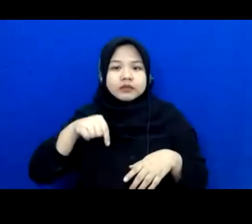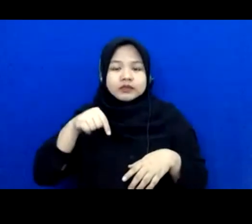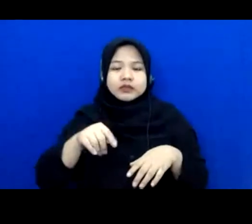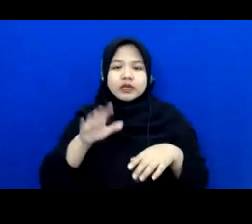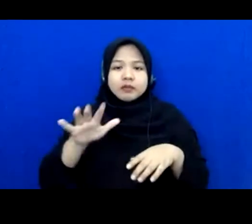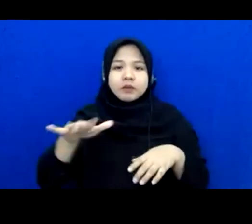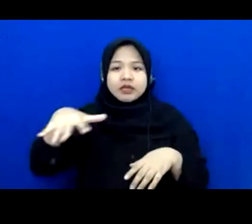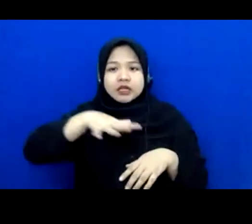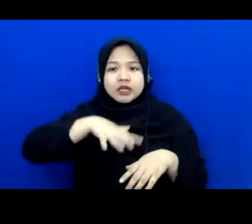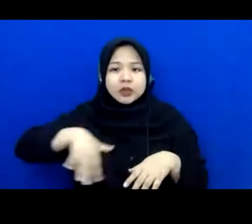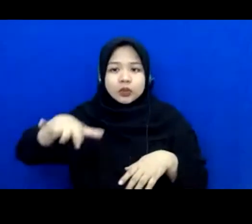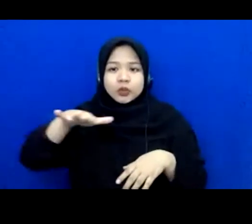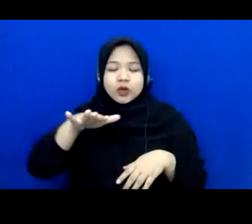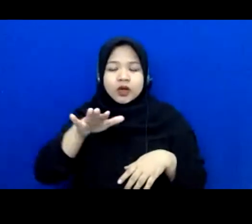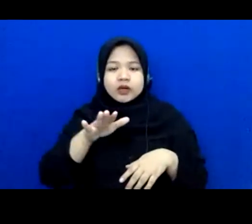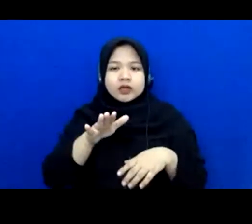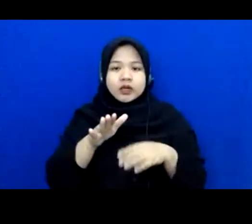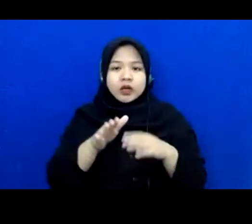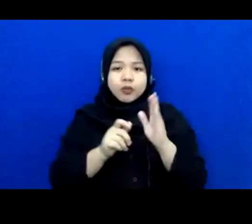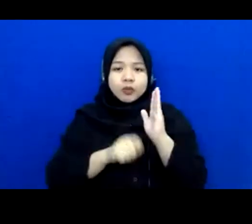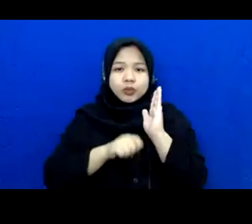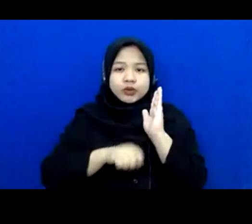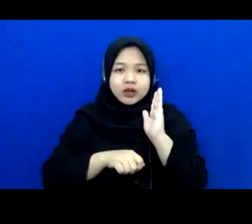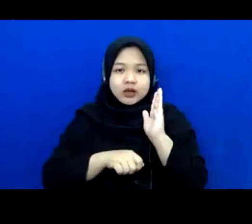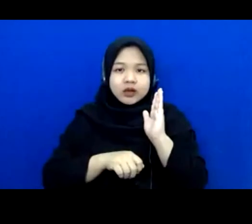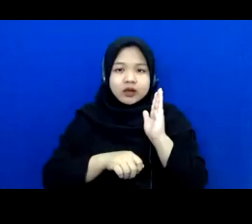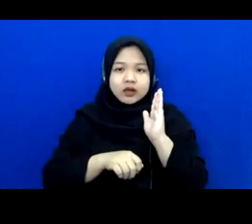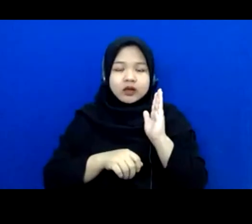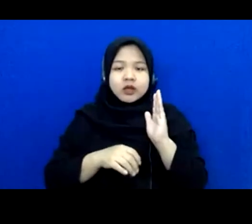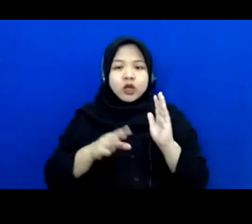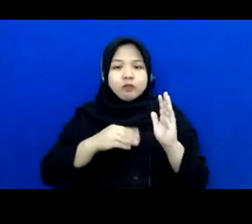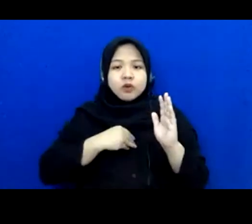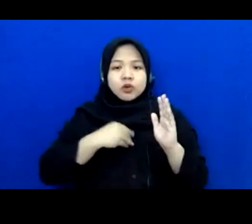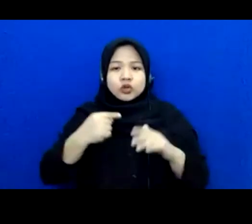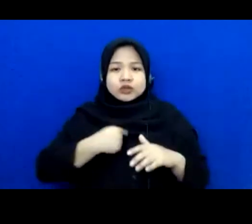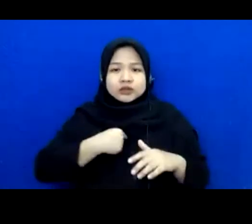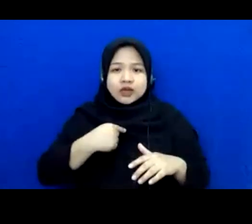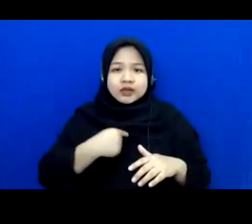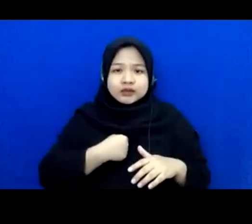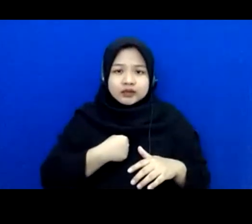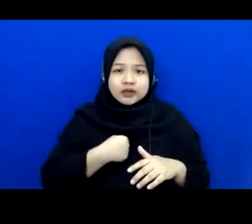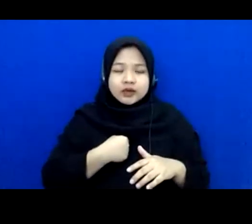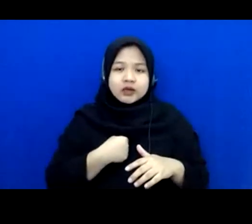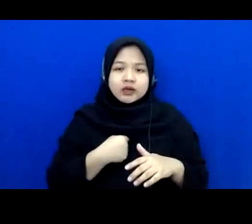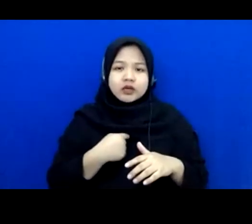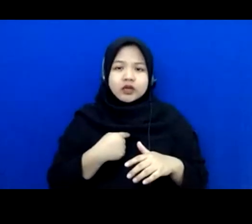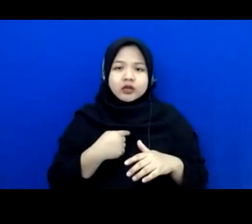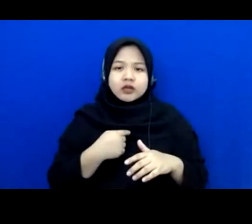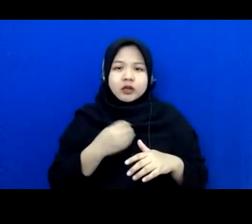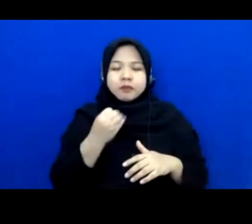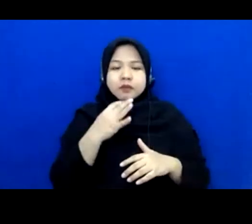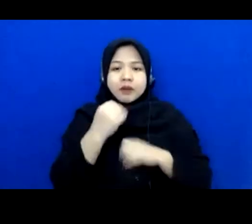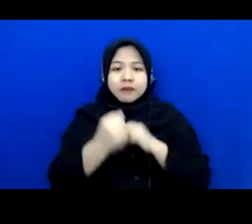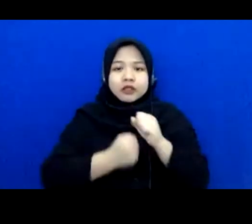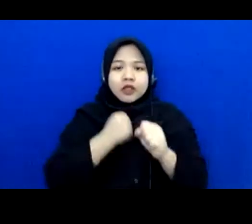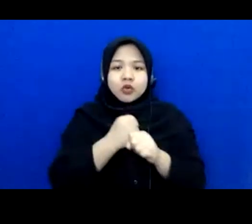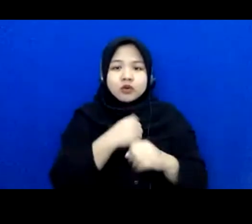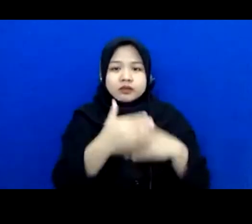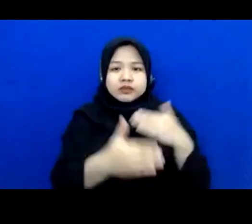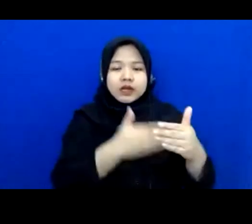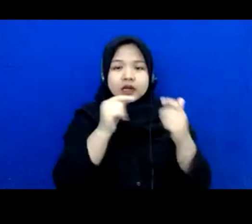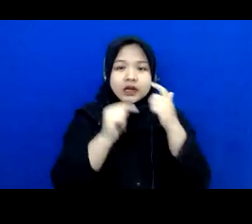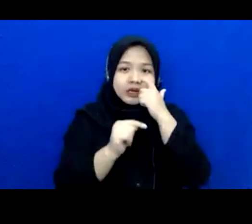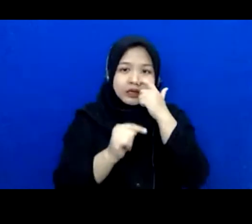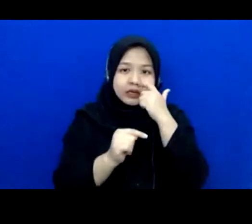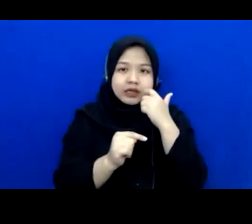So just a few sort of figures to finish for me. So far, we've been operating for a couple of years. We started just as